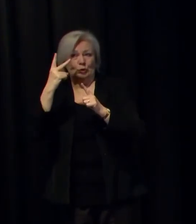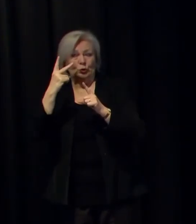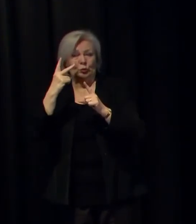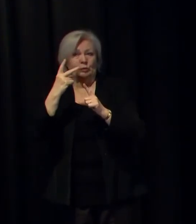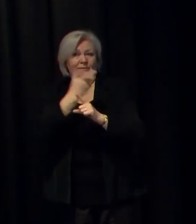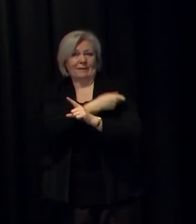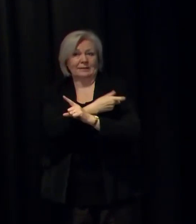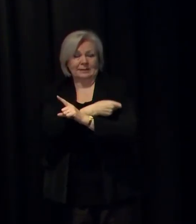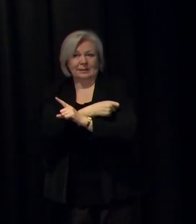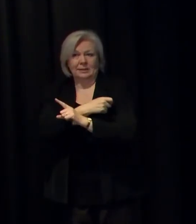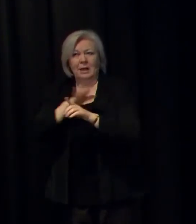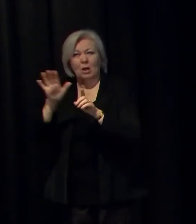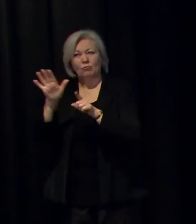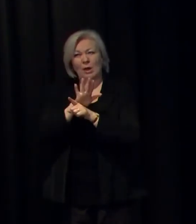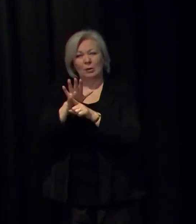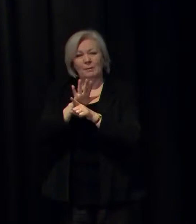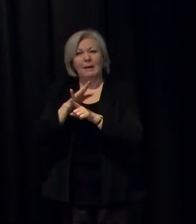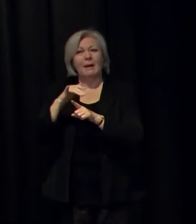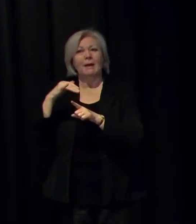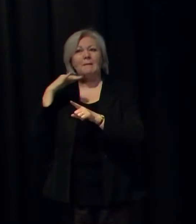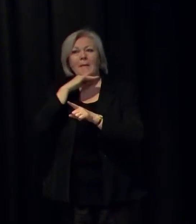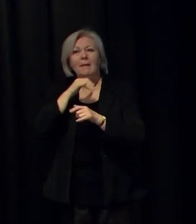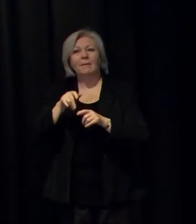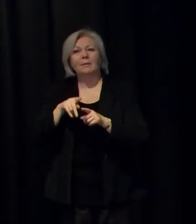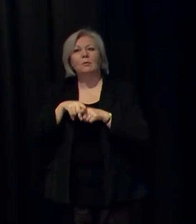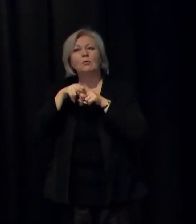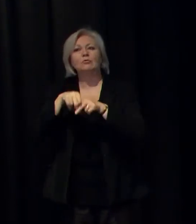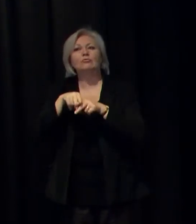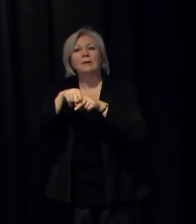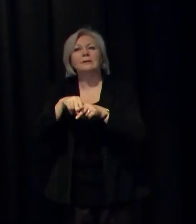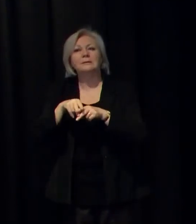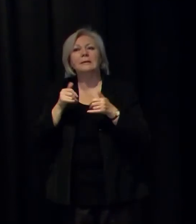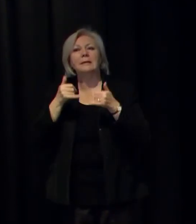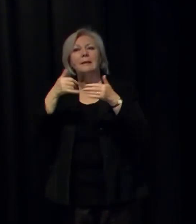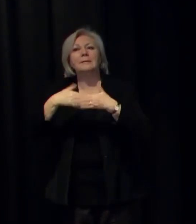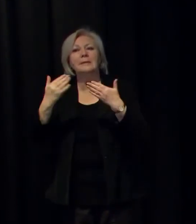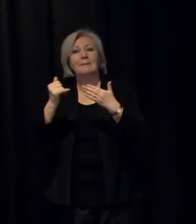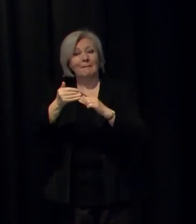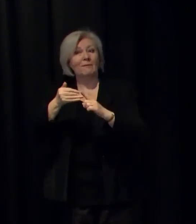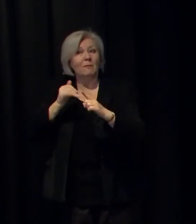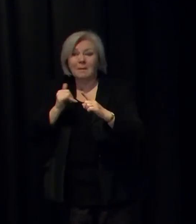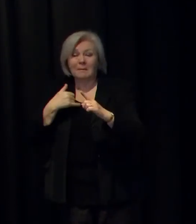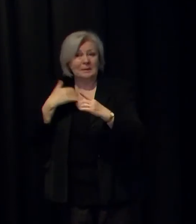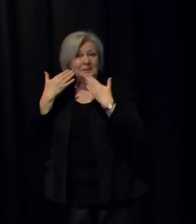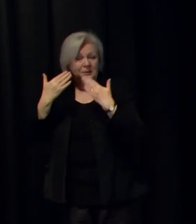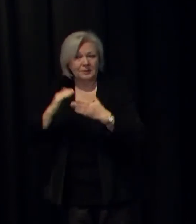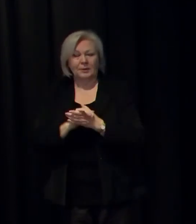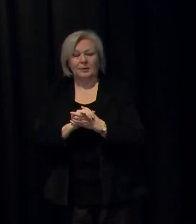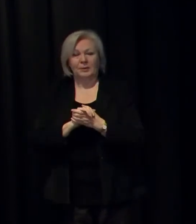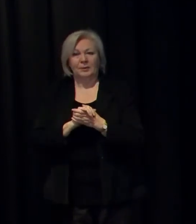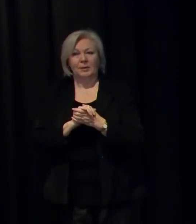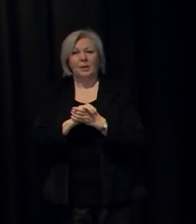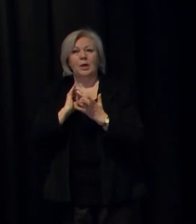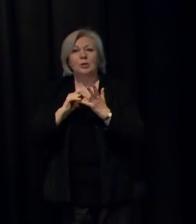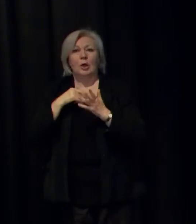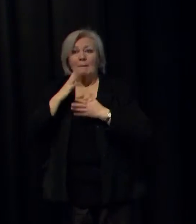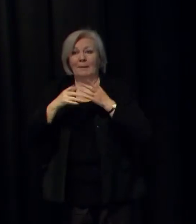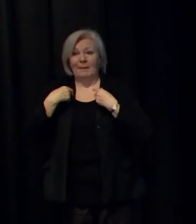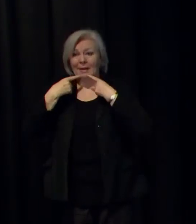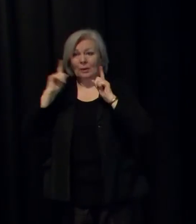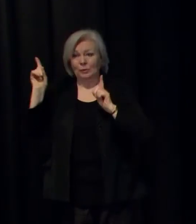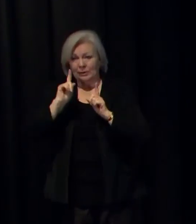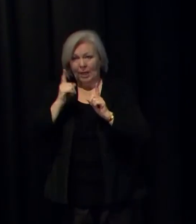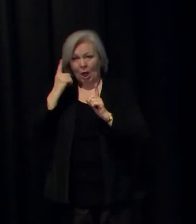on or about Melbourne Cup Day, could even be a few days before then. So these settings will be in place for that short period.